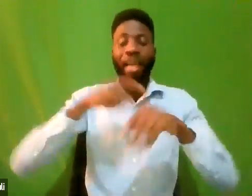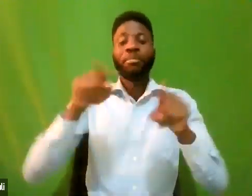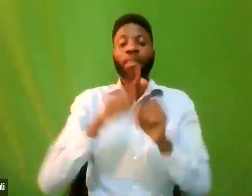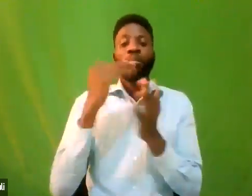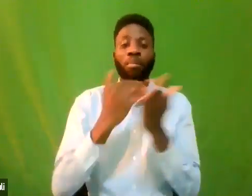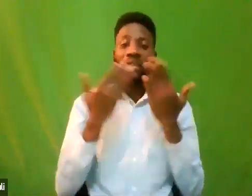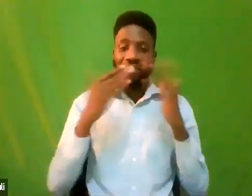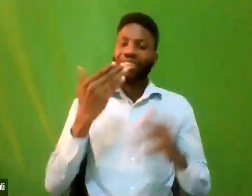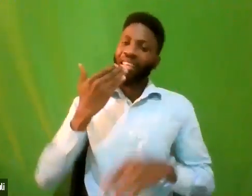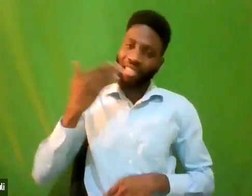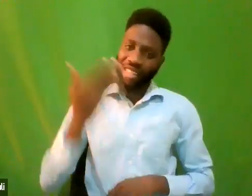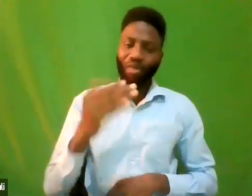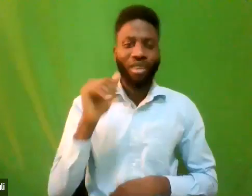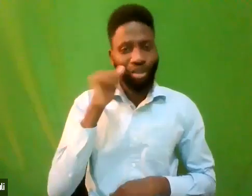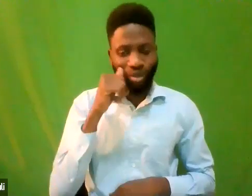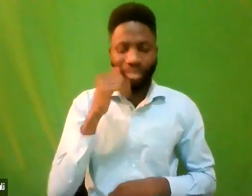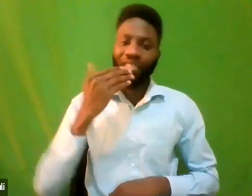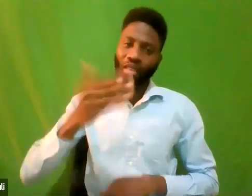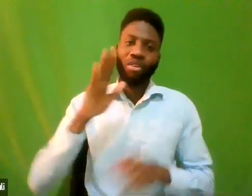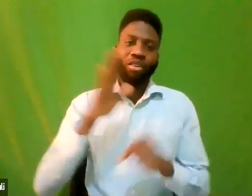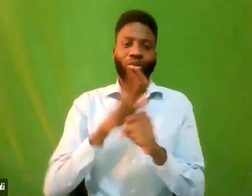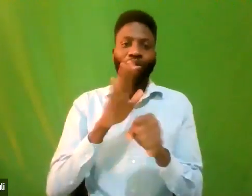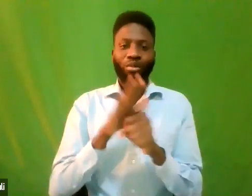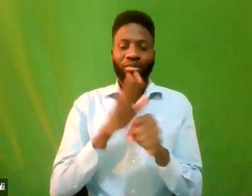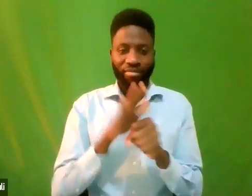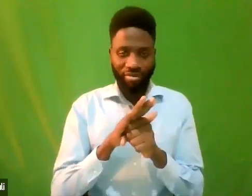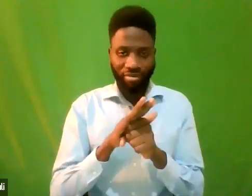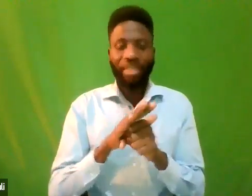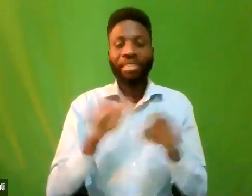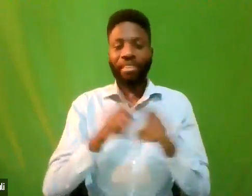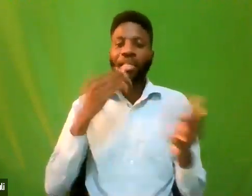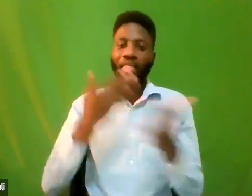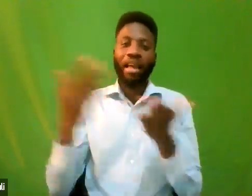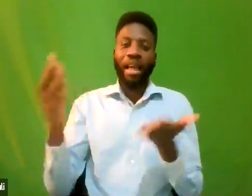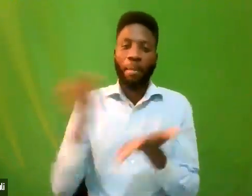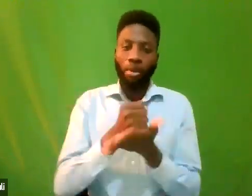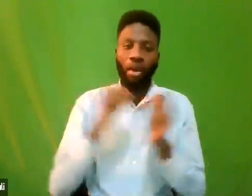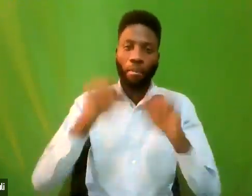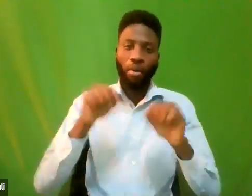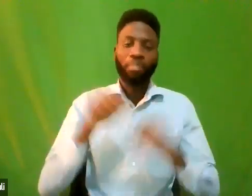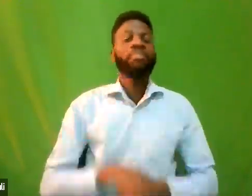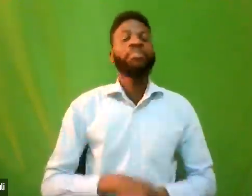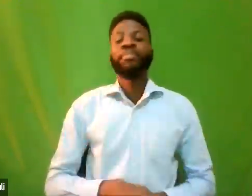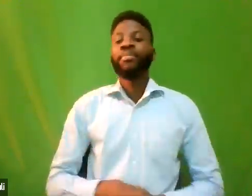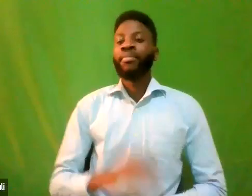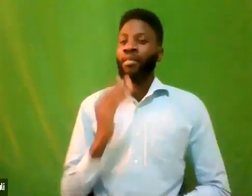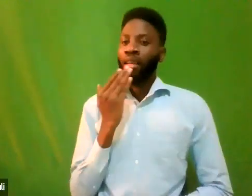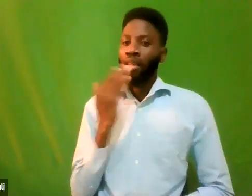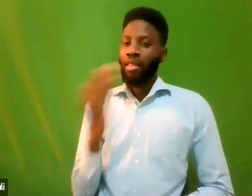Ashura. Thank you very much. And thank you, EmployAble. Well, thank you so much, Gloria Cherono.